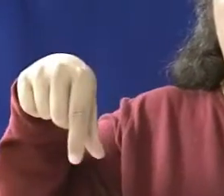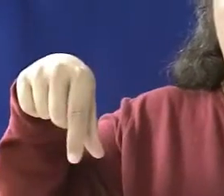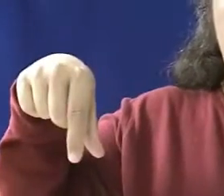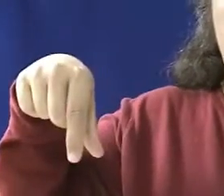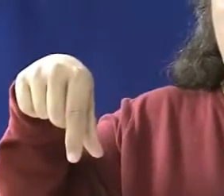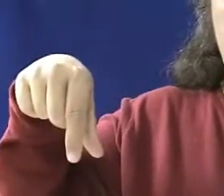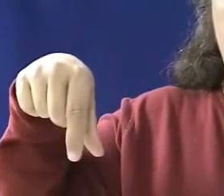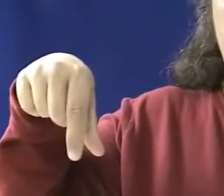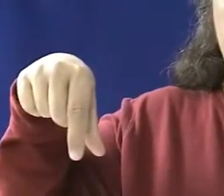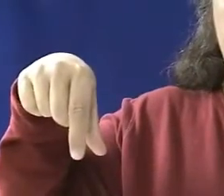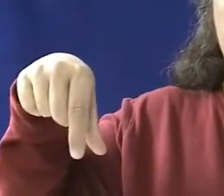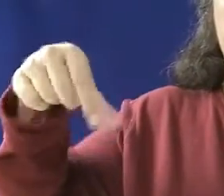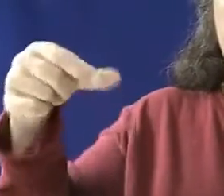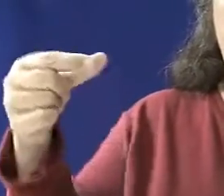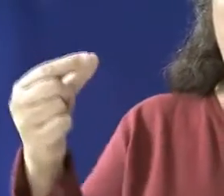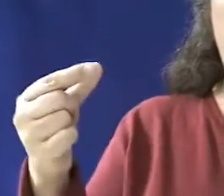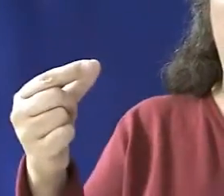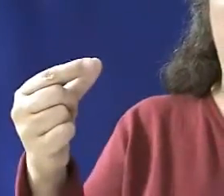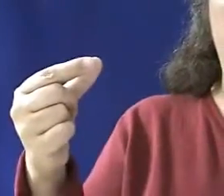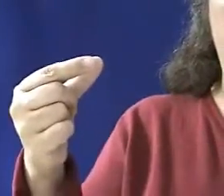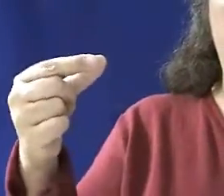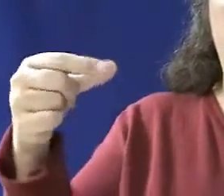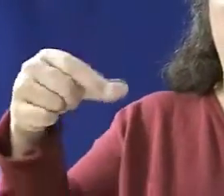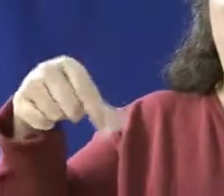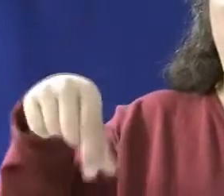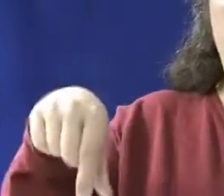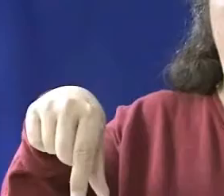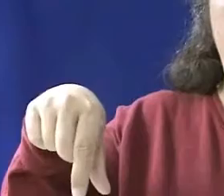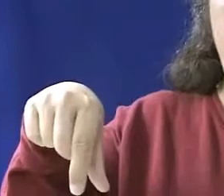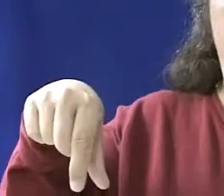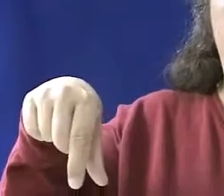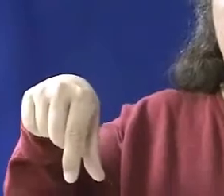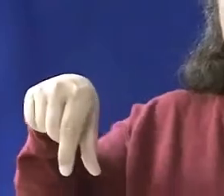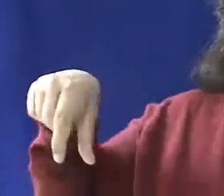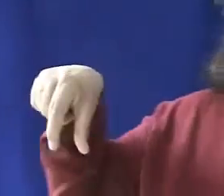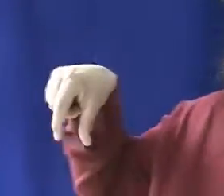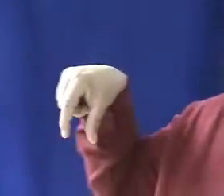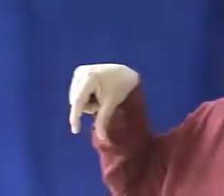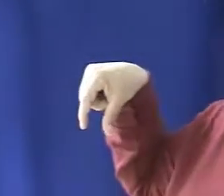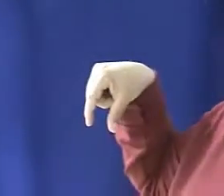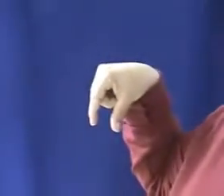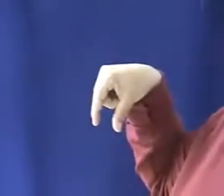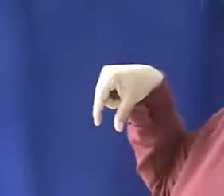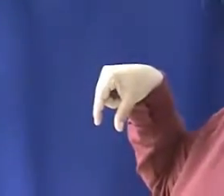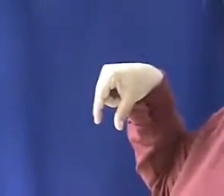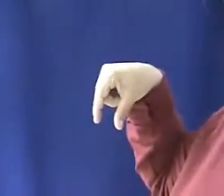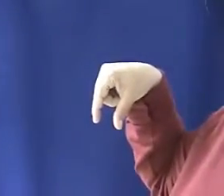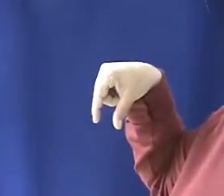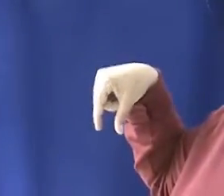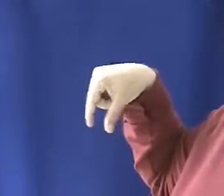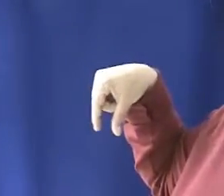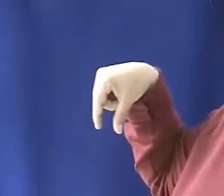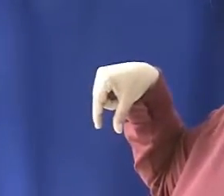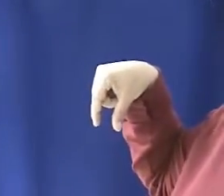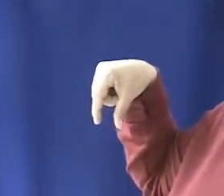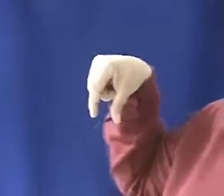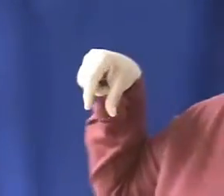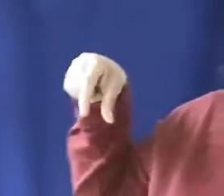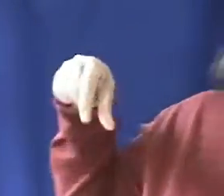Q. Same as G, but drops down. Should not hurt, should be